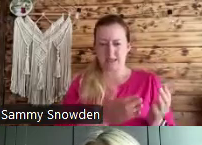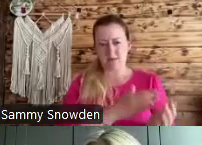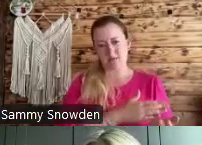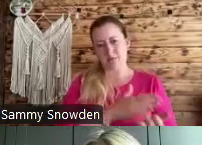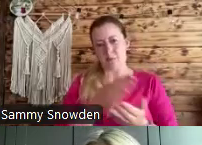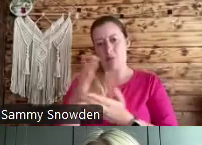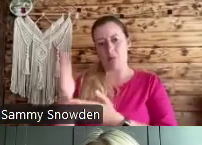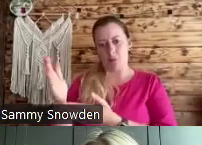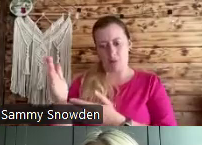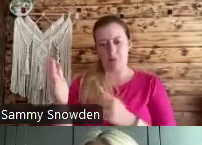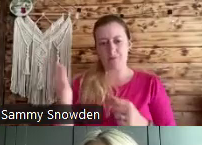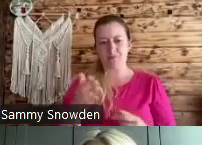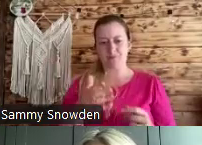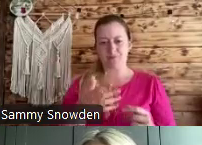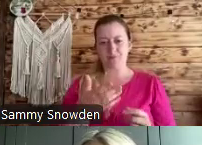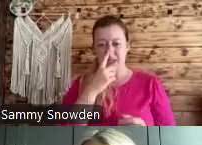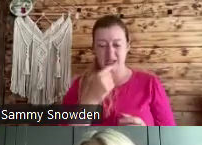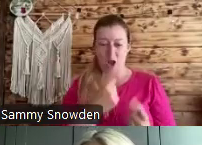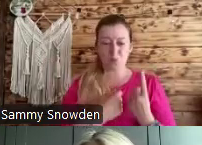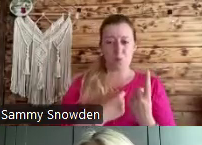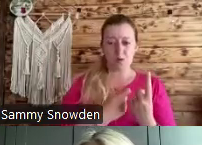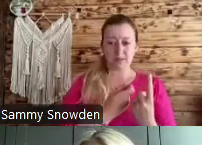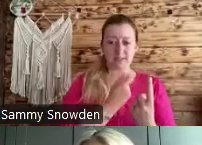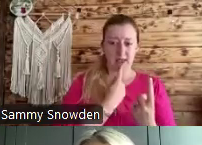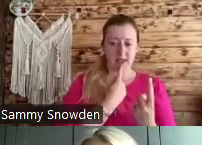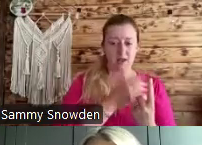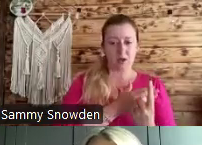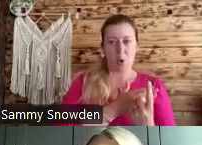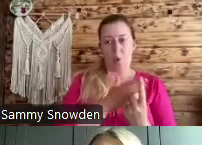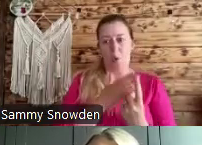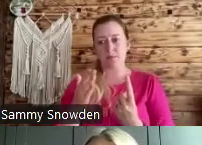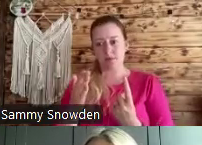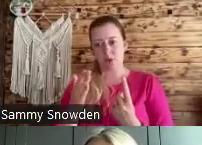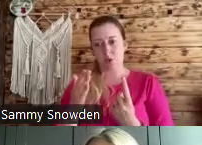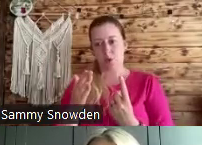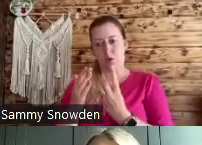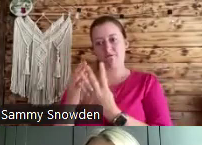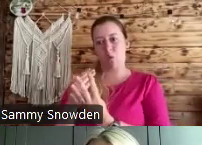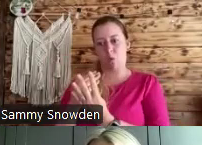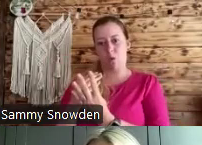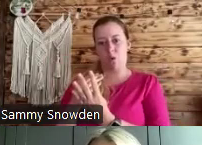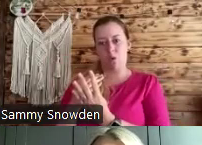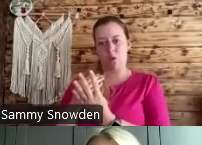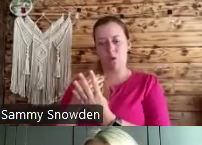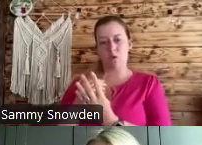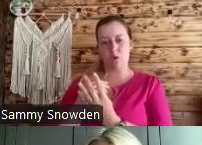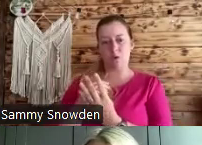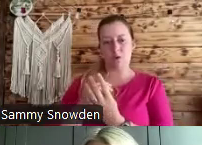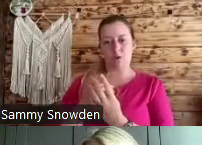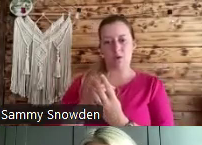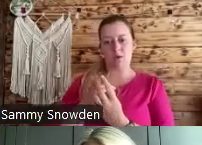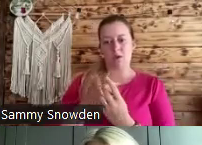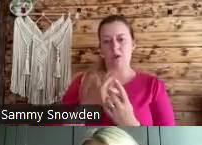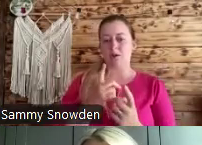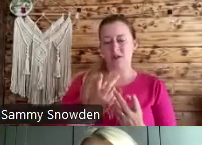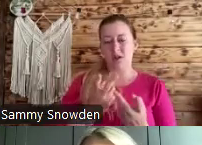up to 4 of each. Generally, if you're not a well person, I would recommend just starting with 1 of each, building up, seeing how your body reacts.